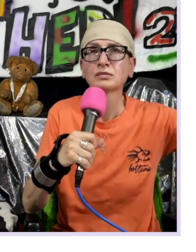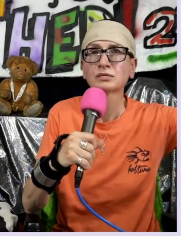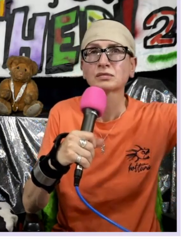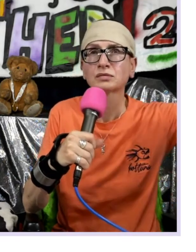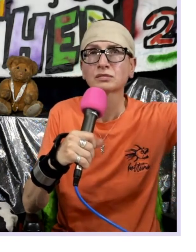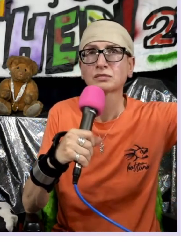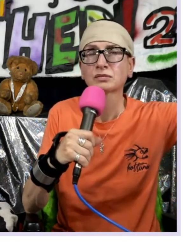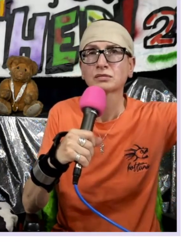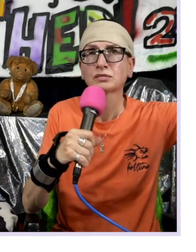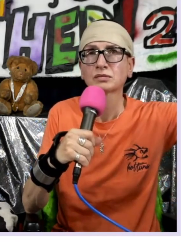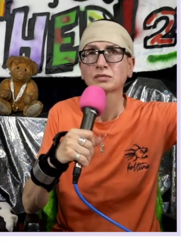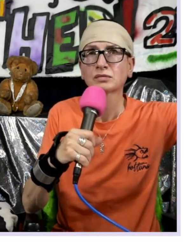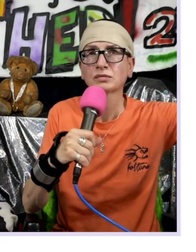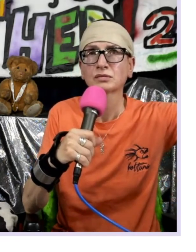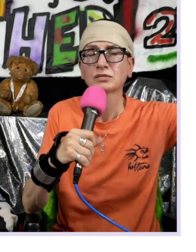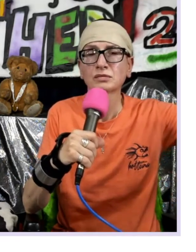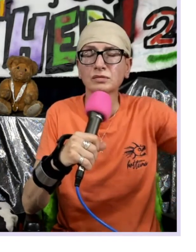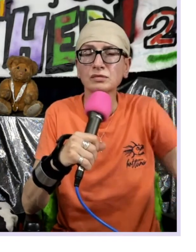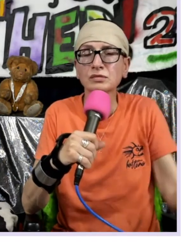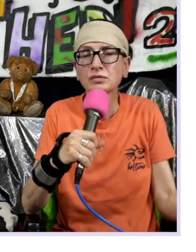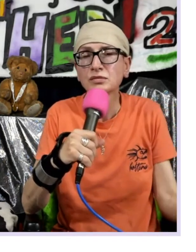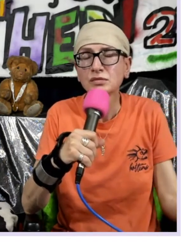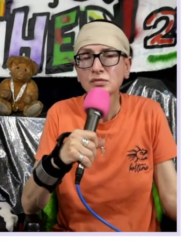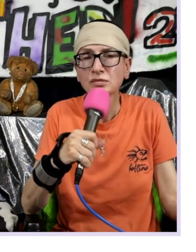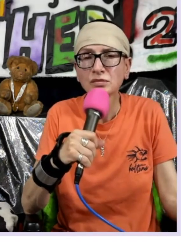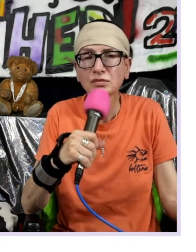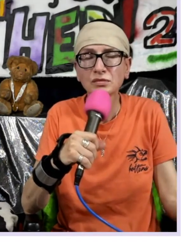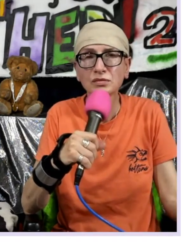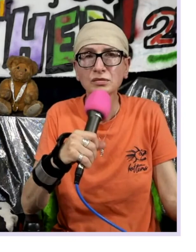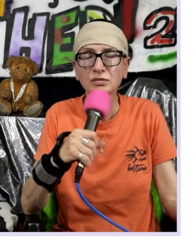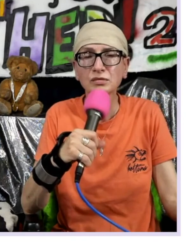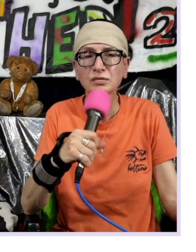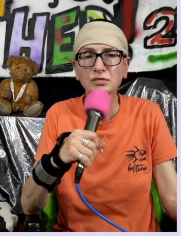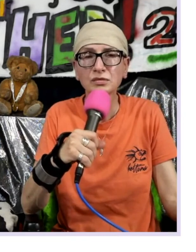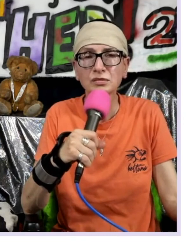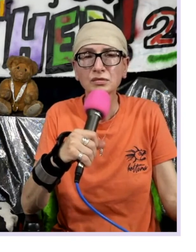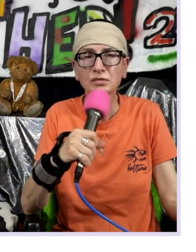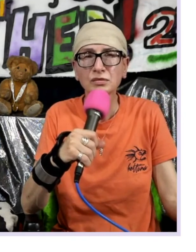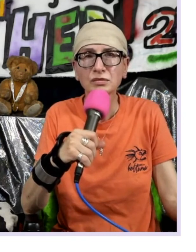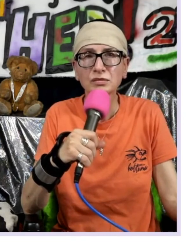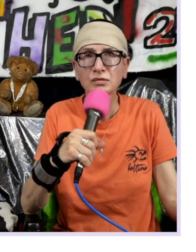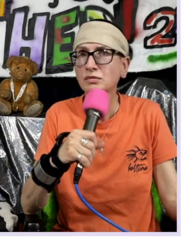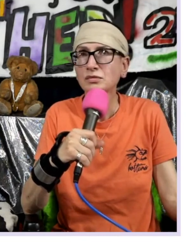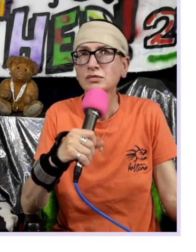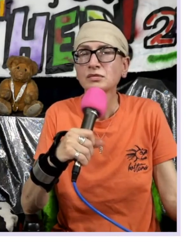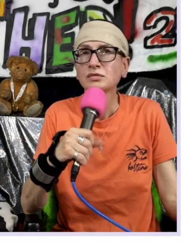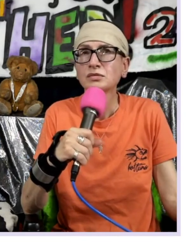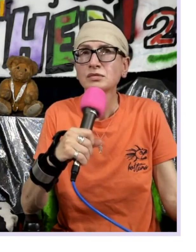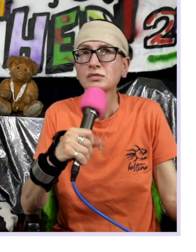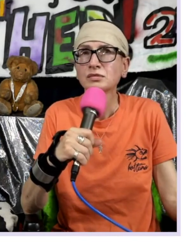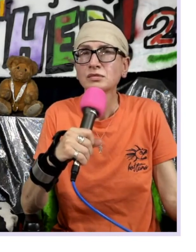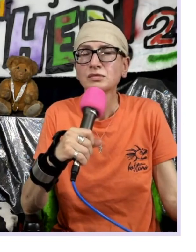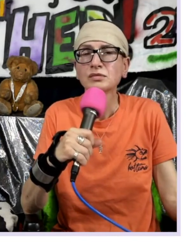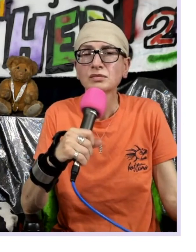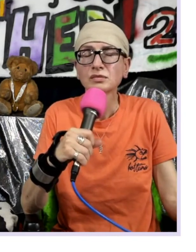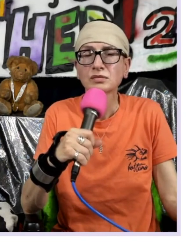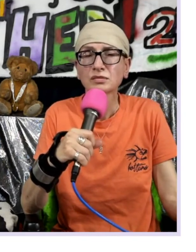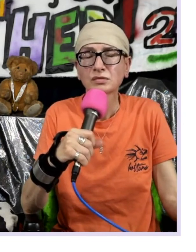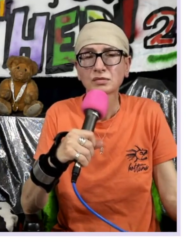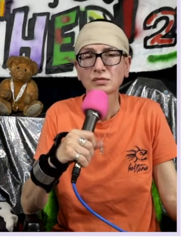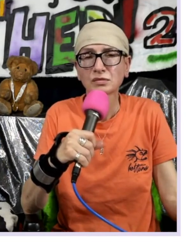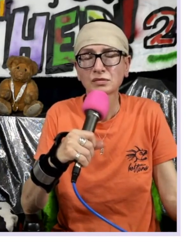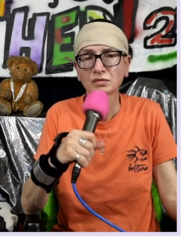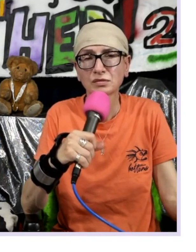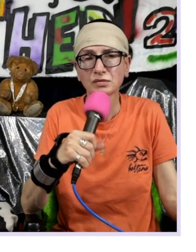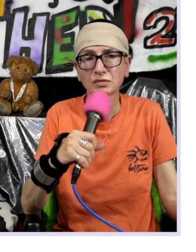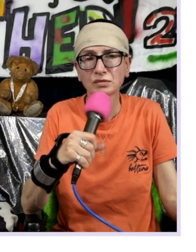scanning that in, and then almost tracing my own drawing. kind of copying the lines